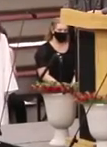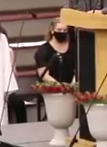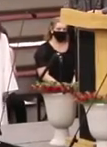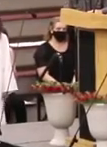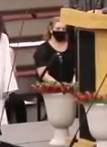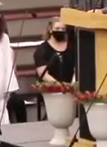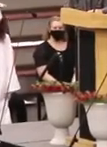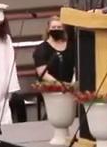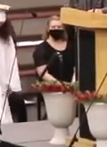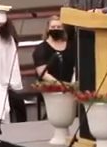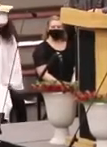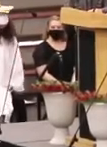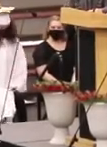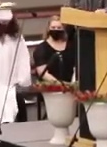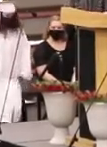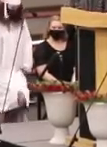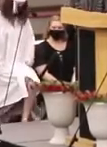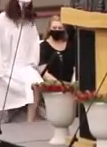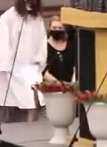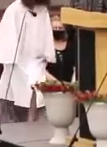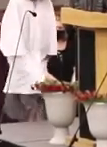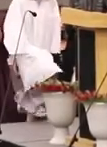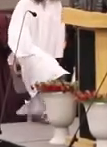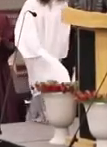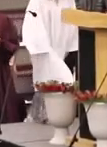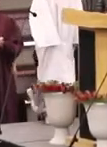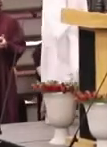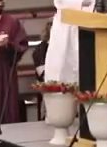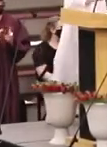Jillian Teresa Giacino.